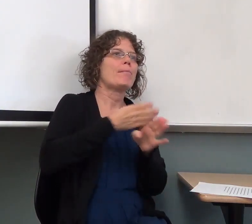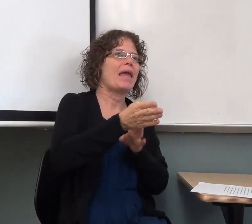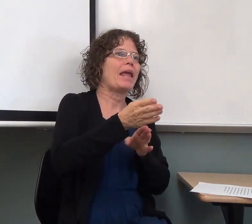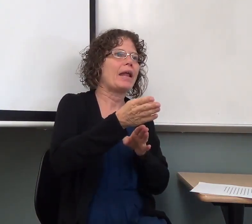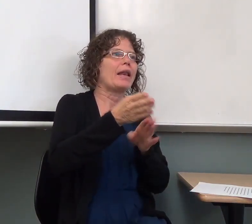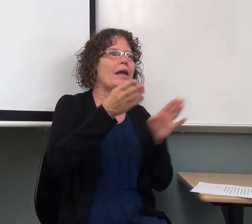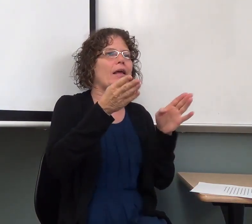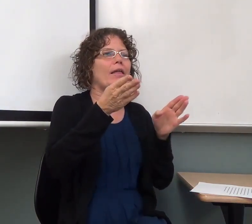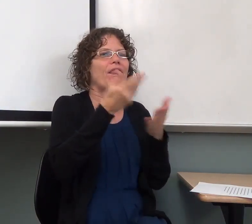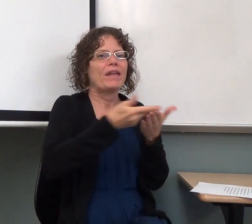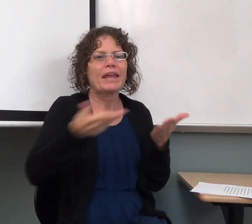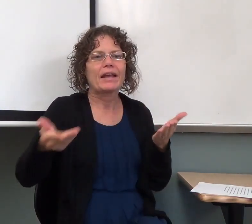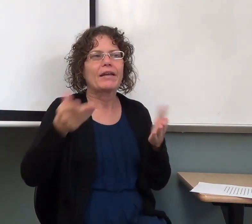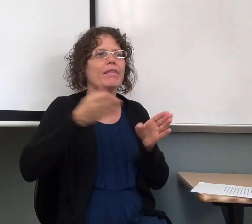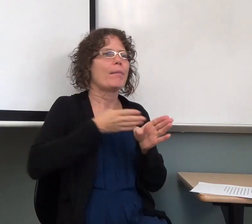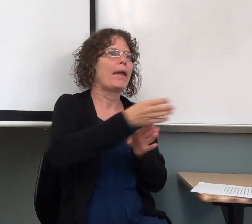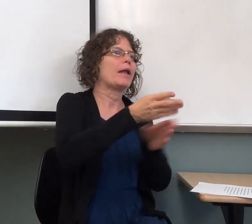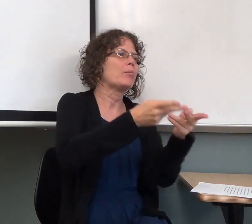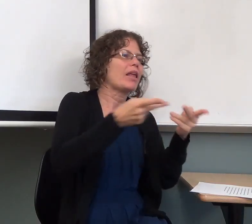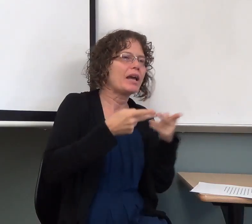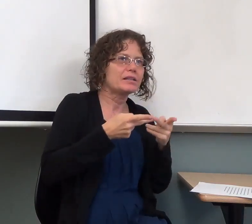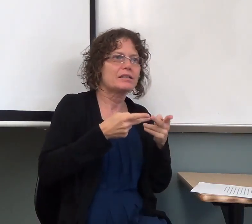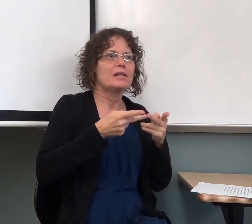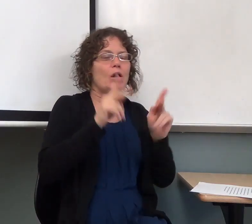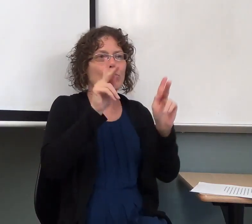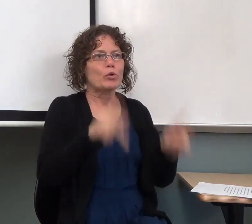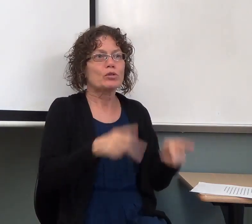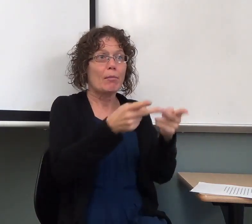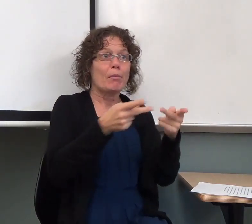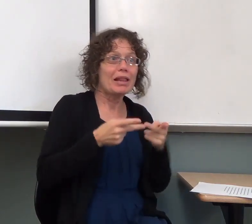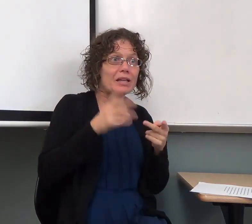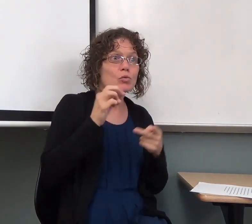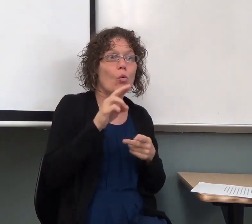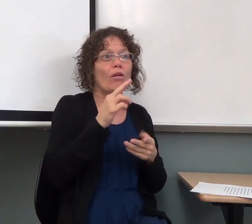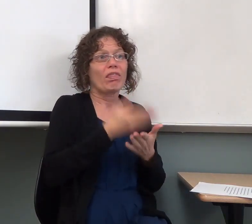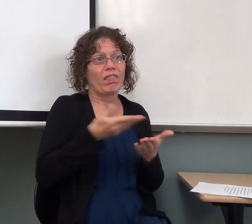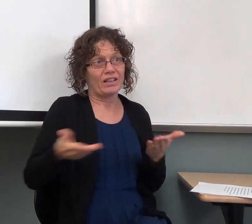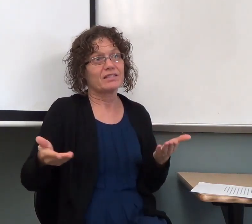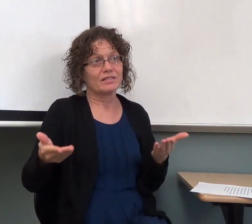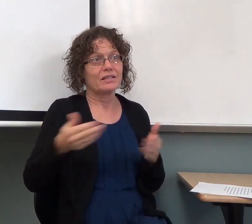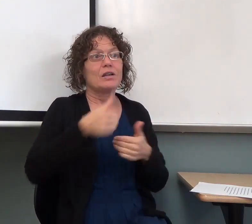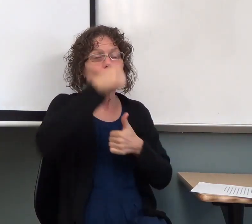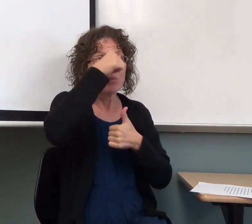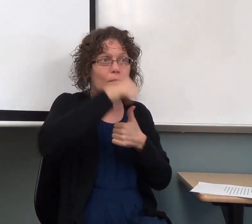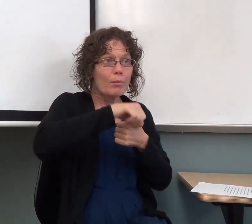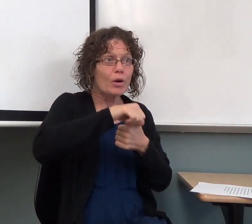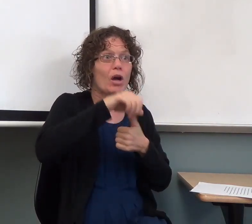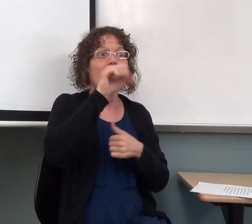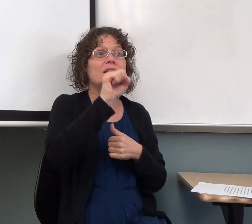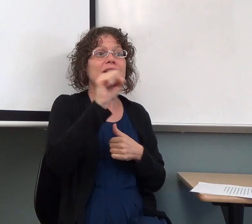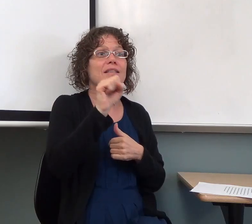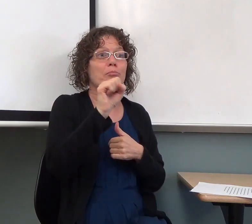main place. Good. Person, place, or thing, right? Because remember, subjects are